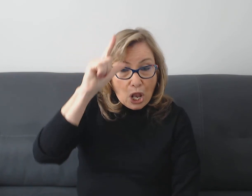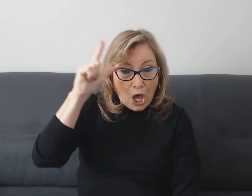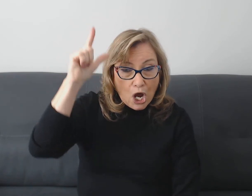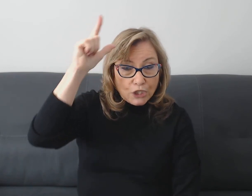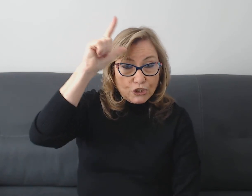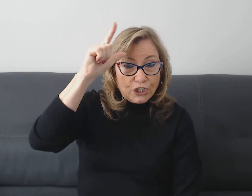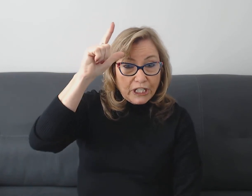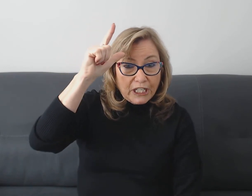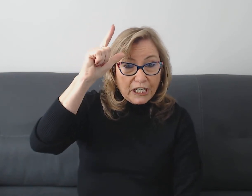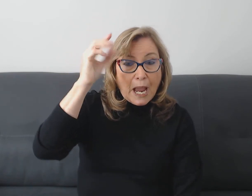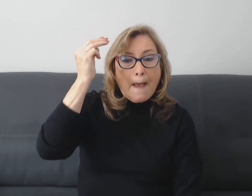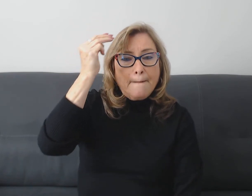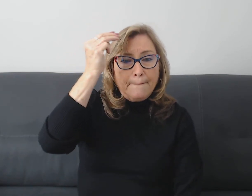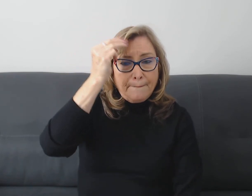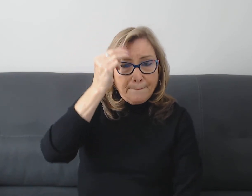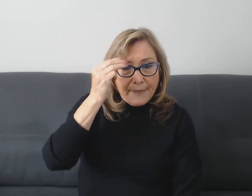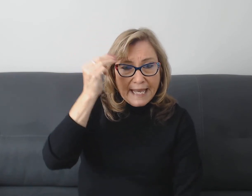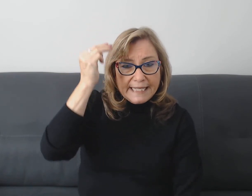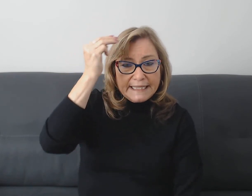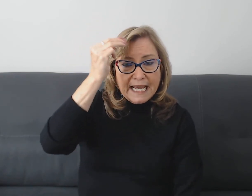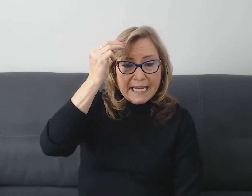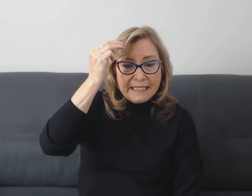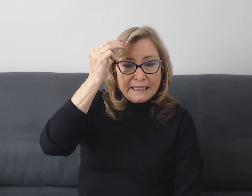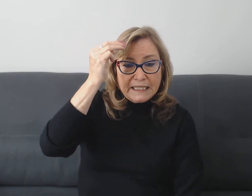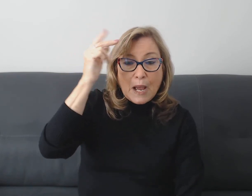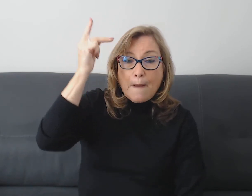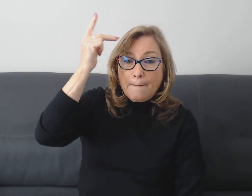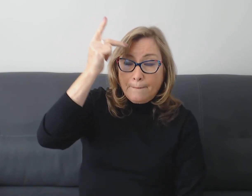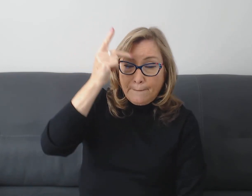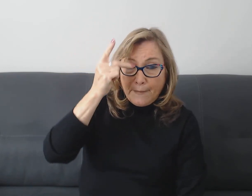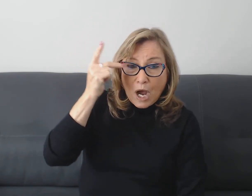meditate, ponder, thought,